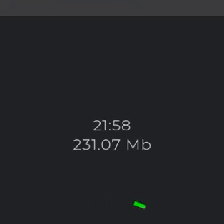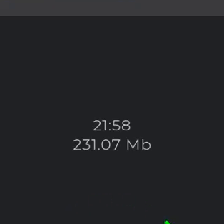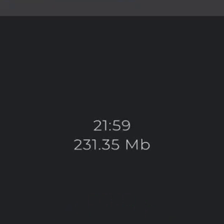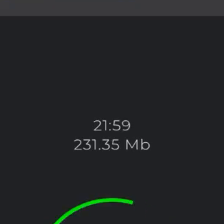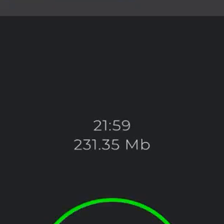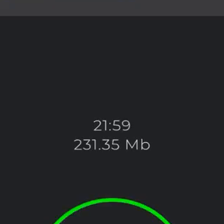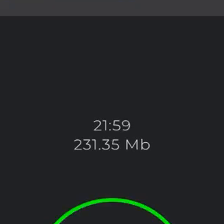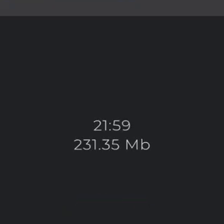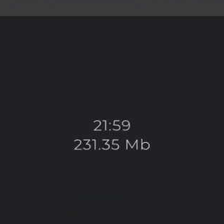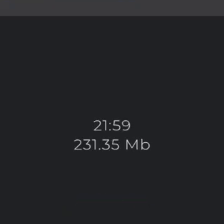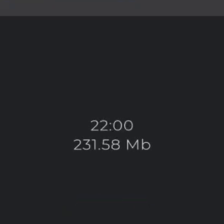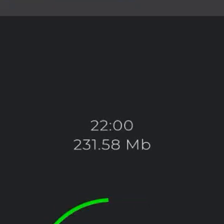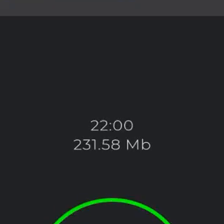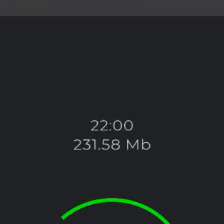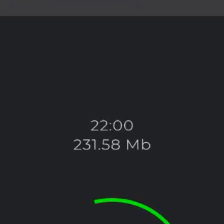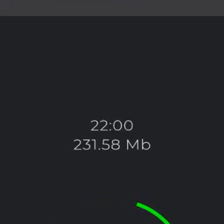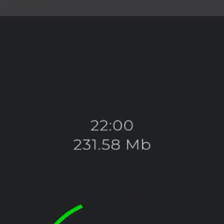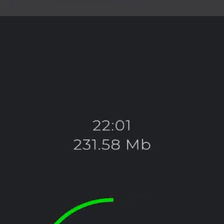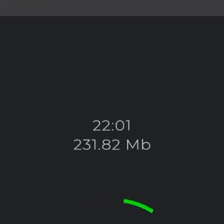being or becoming